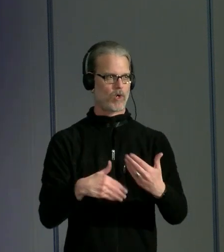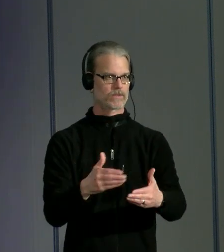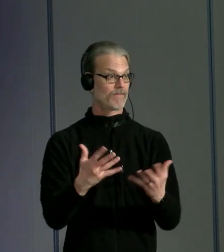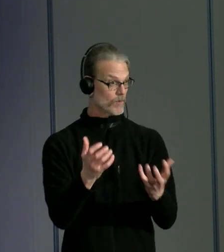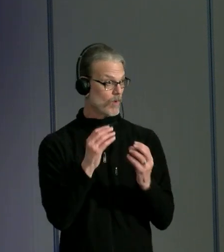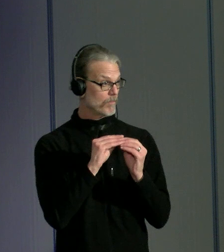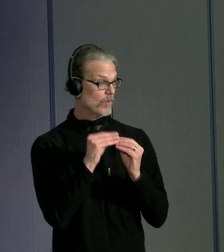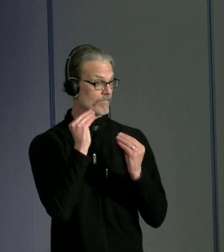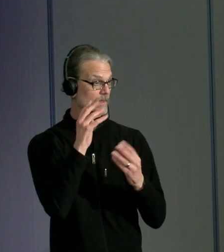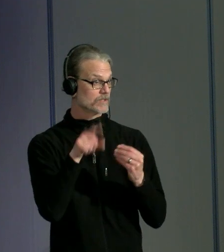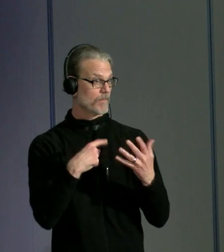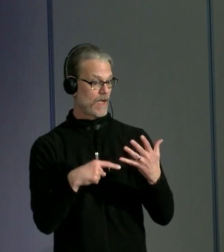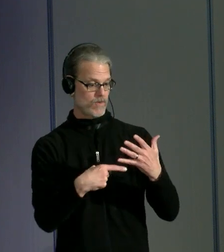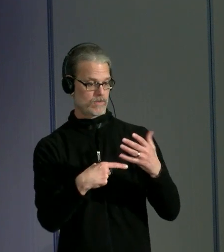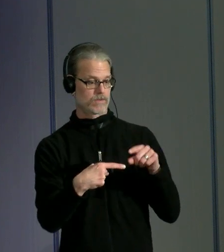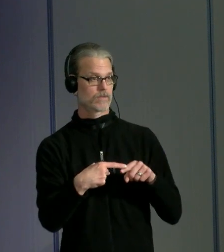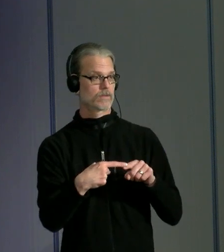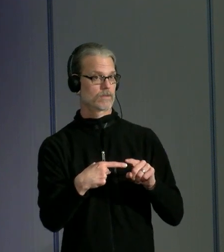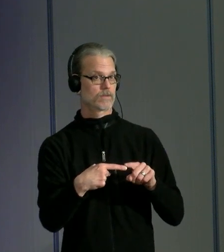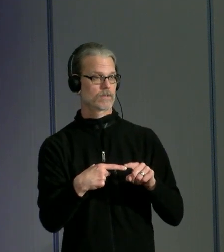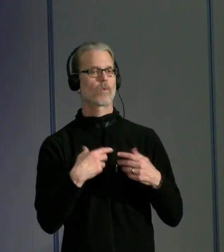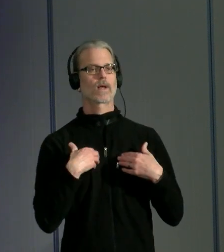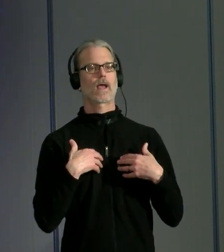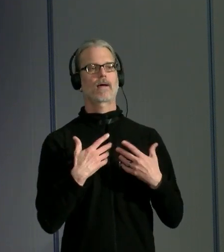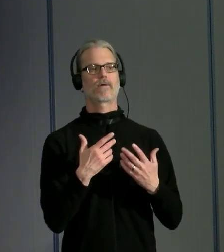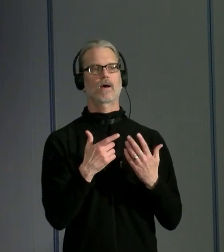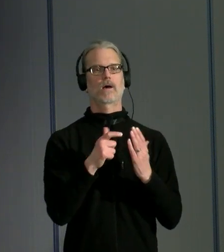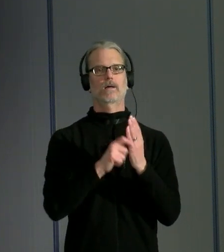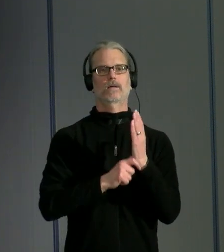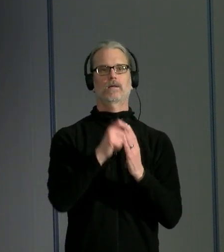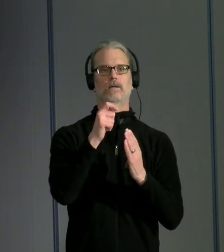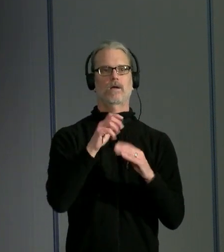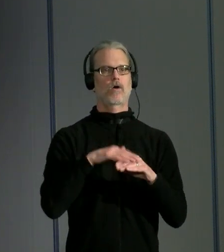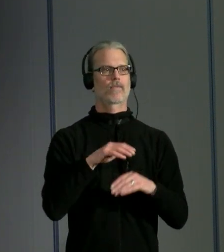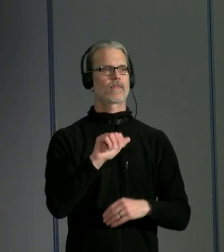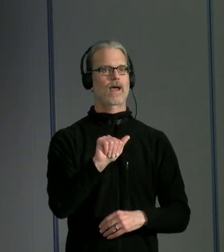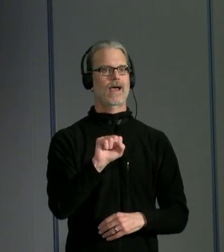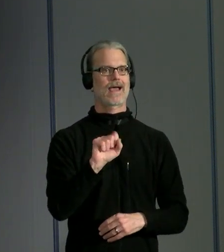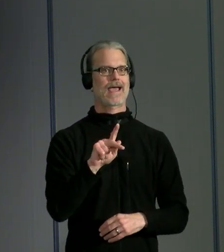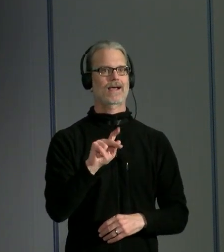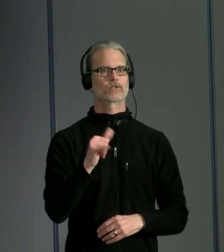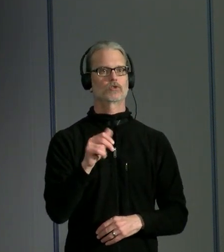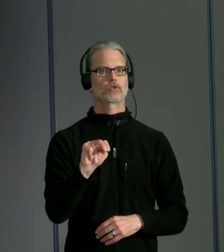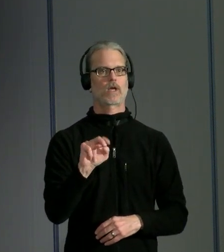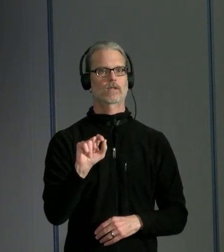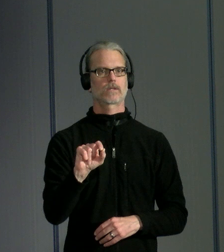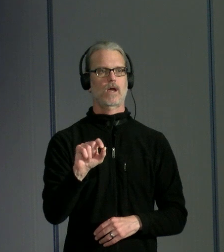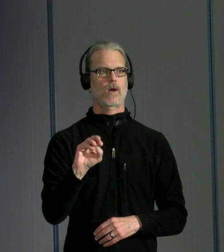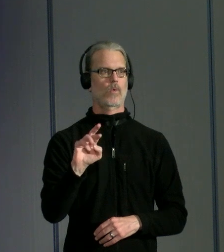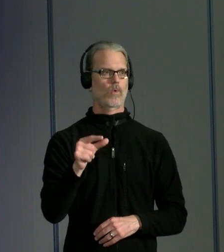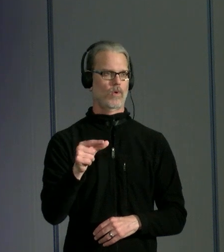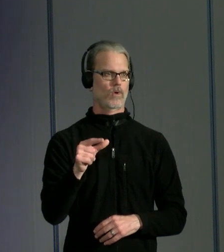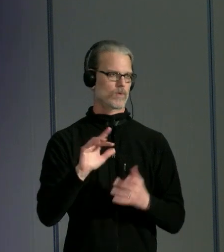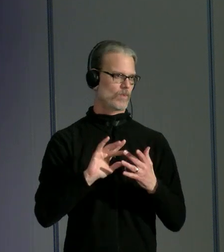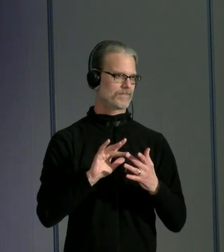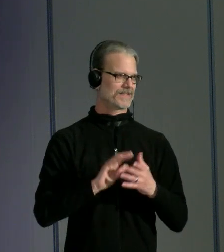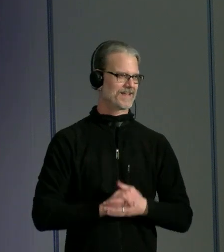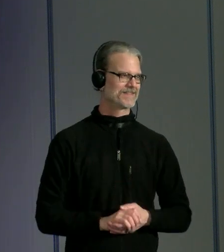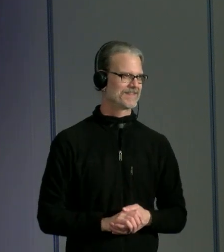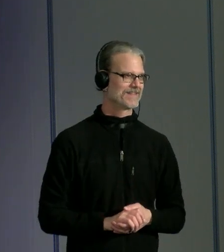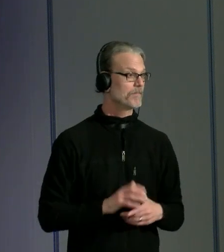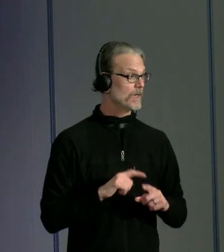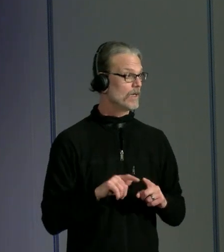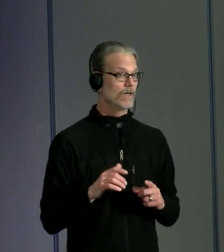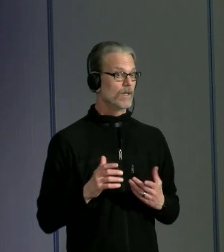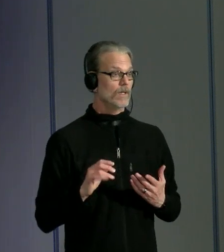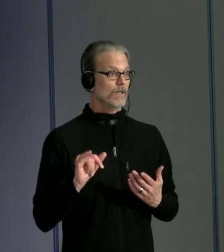that interactive process, we do have a sample publication on the askjan.org website. But if y'all